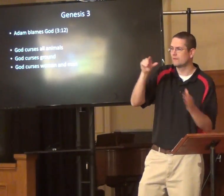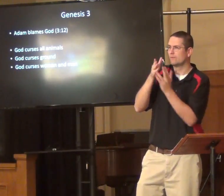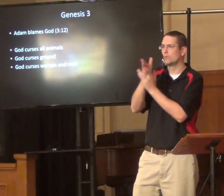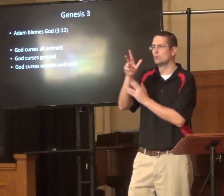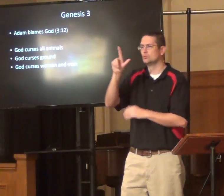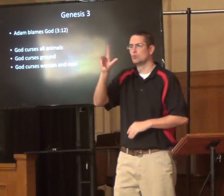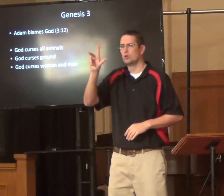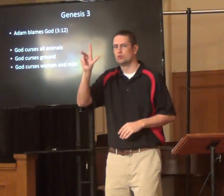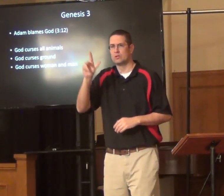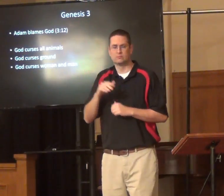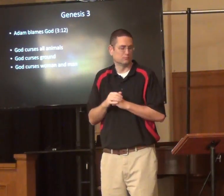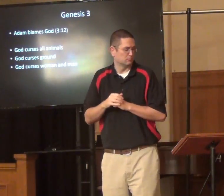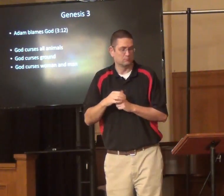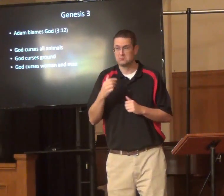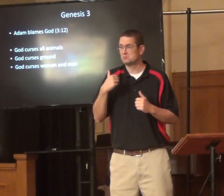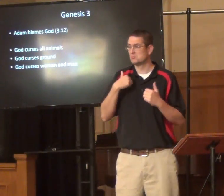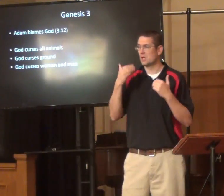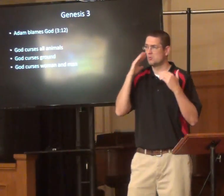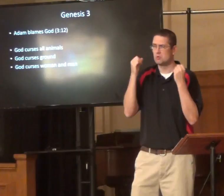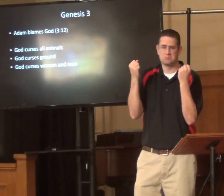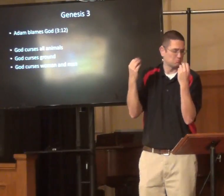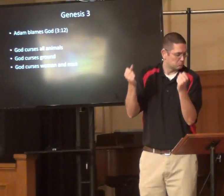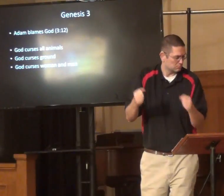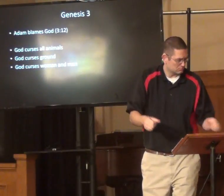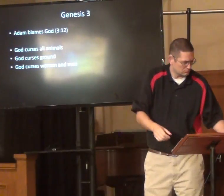23. Verses 20 through